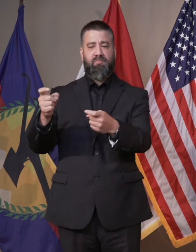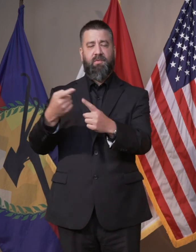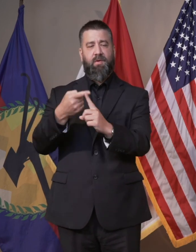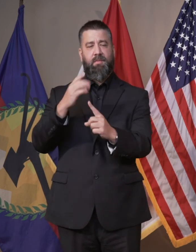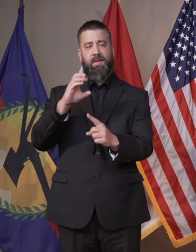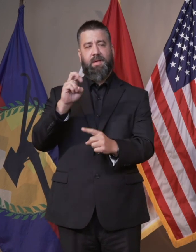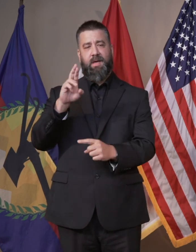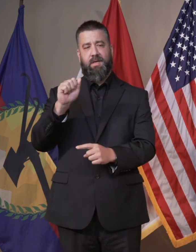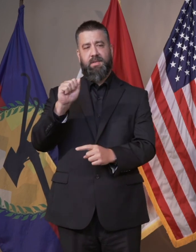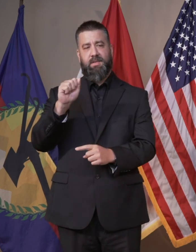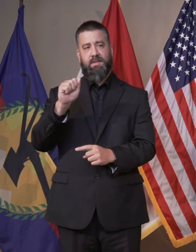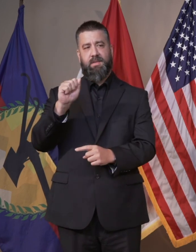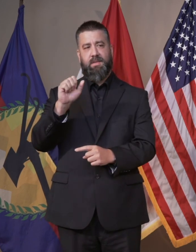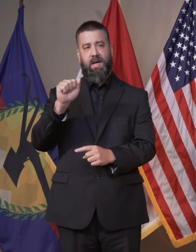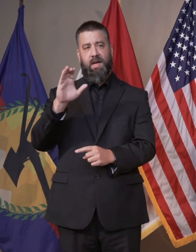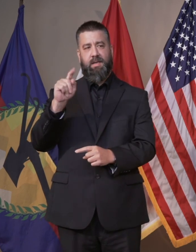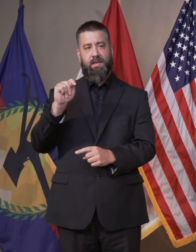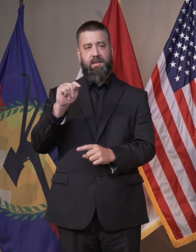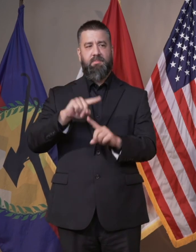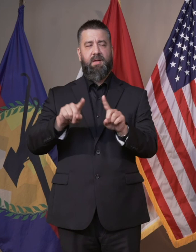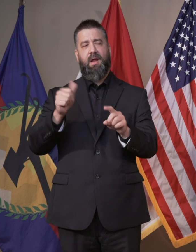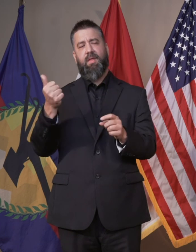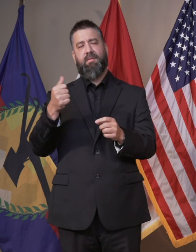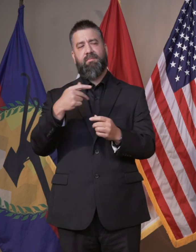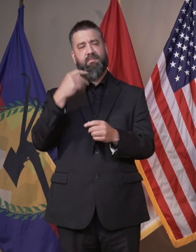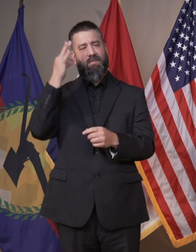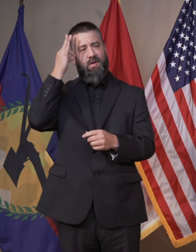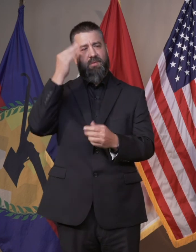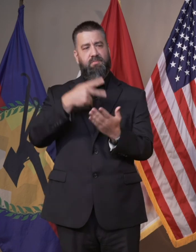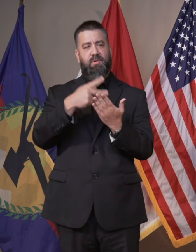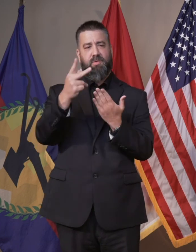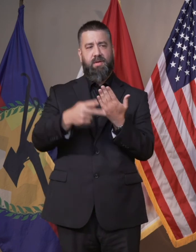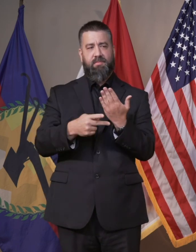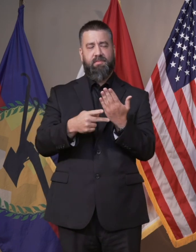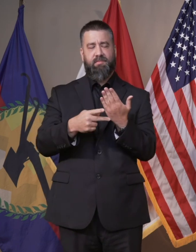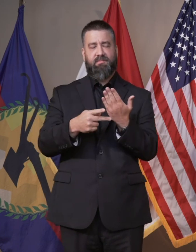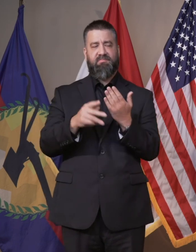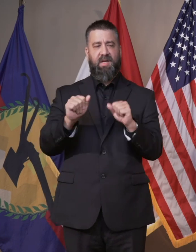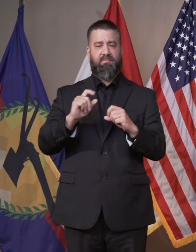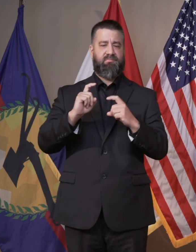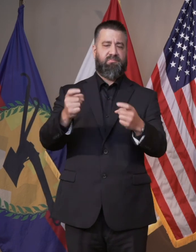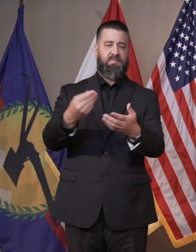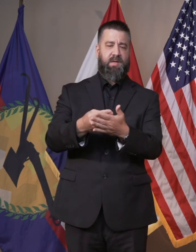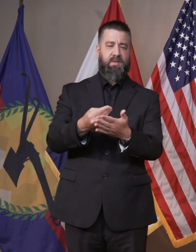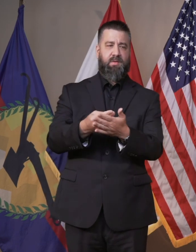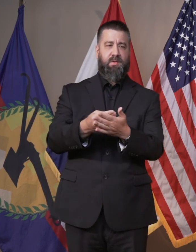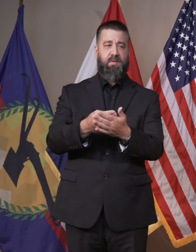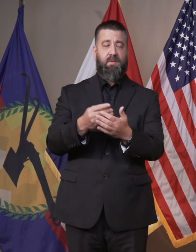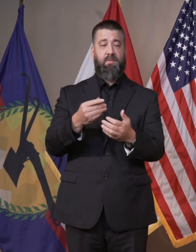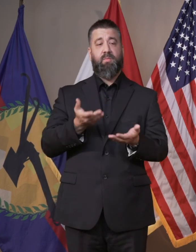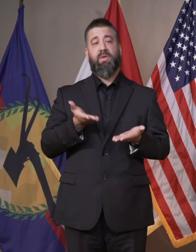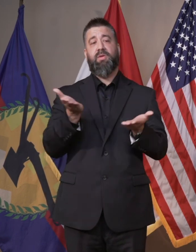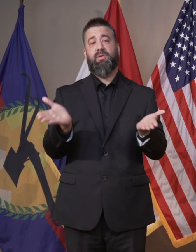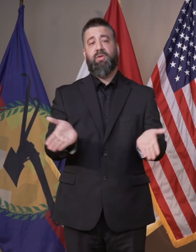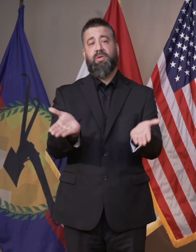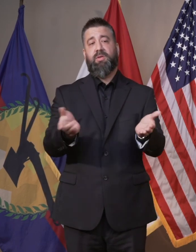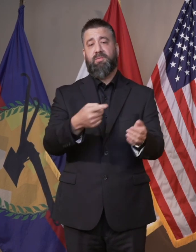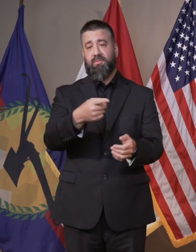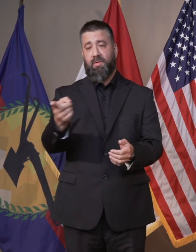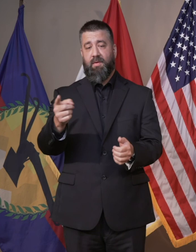also eligible through FEMA and another federal program. So we're encouraging folks to first apply to FEMA